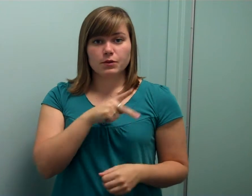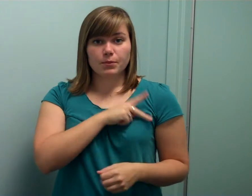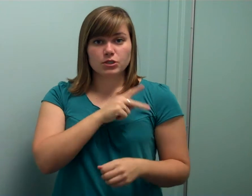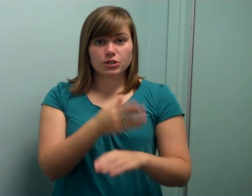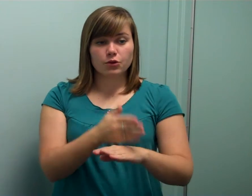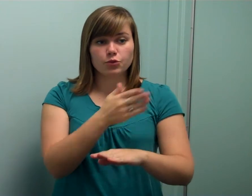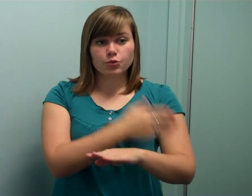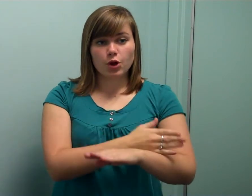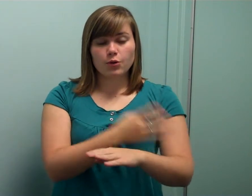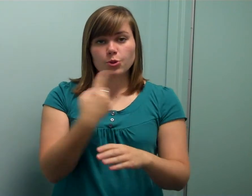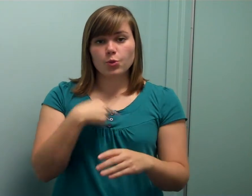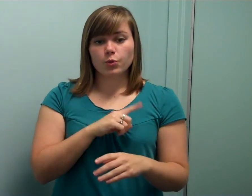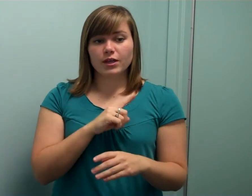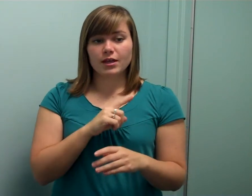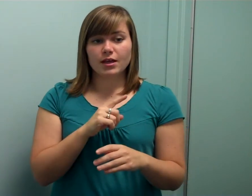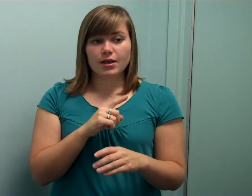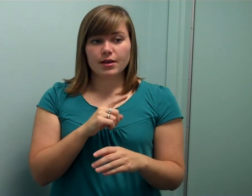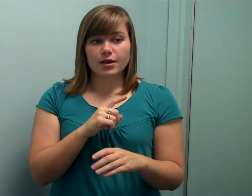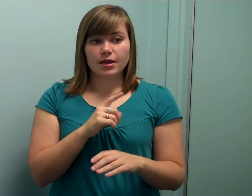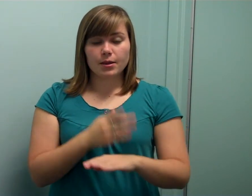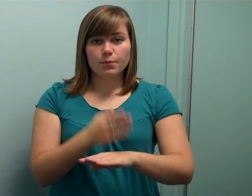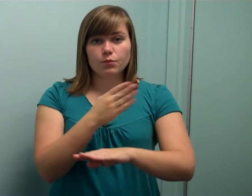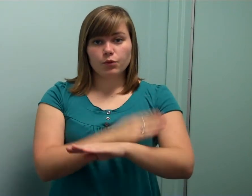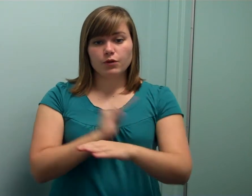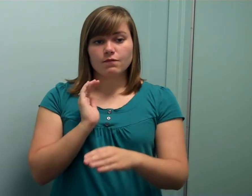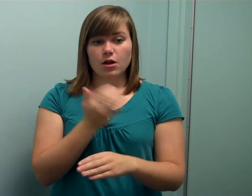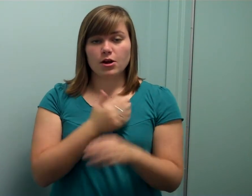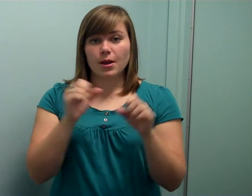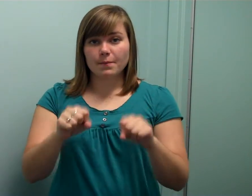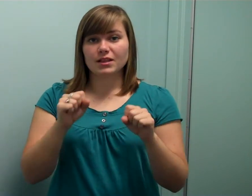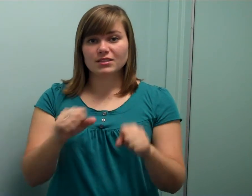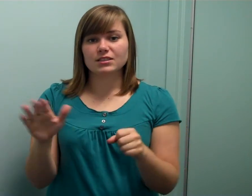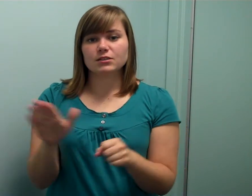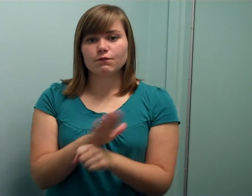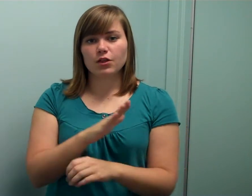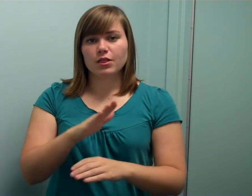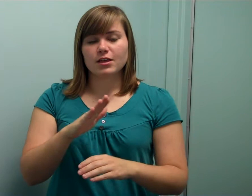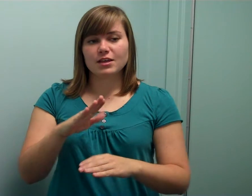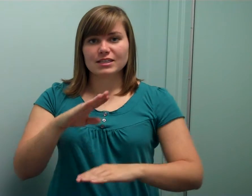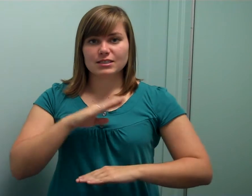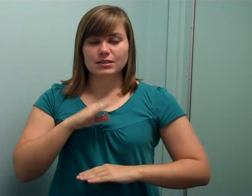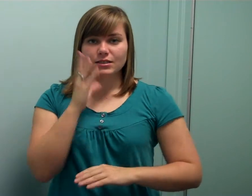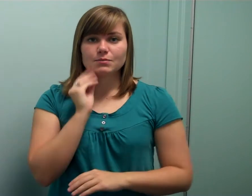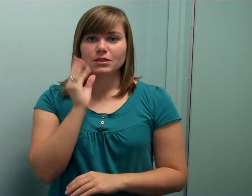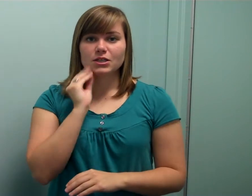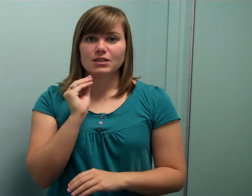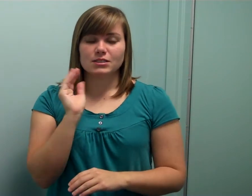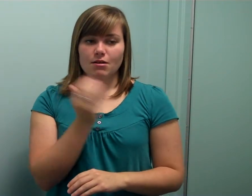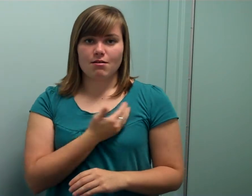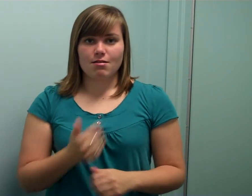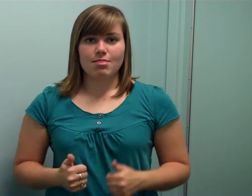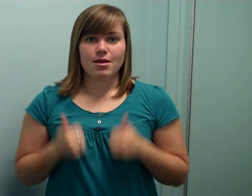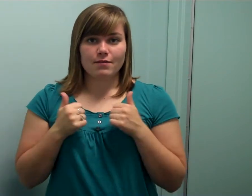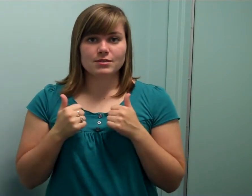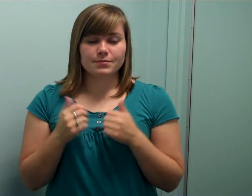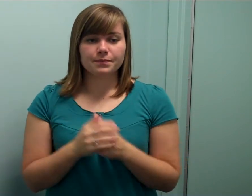we enhance our ability to more fully experience our lives. These ideas come from many rich